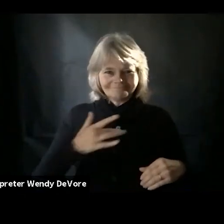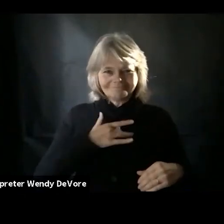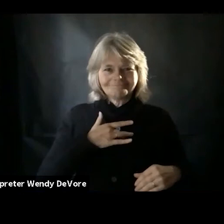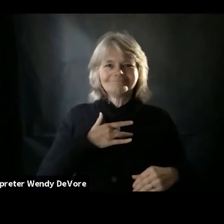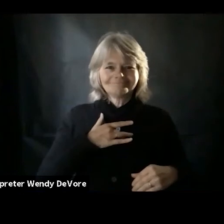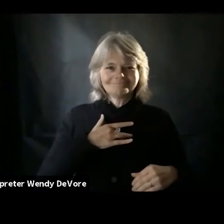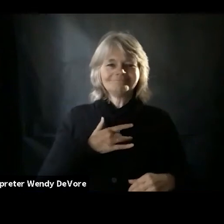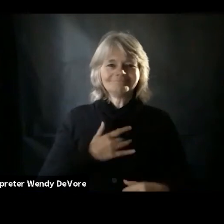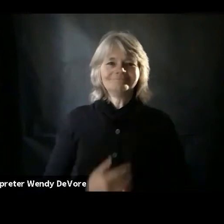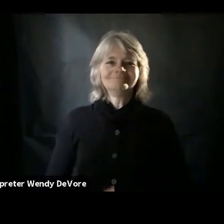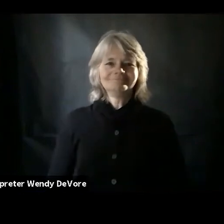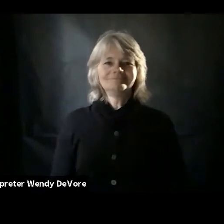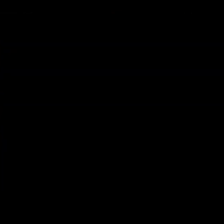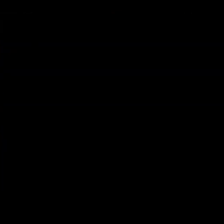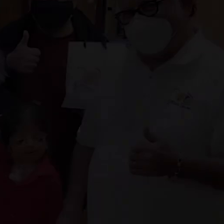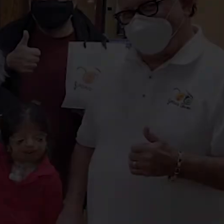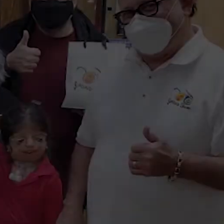picture.